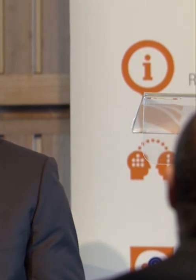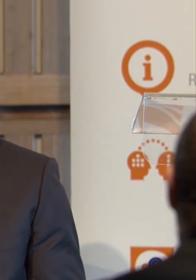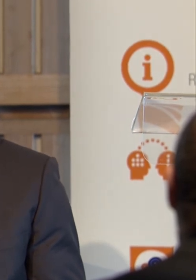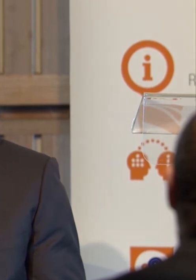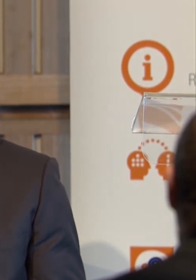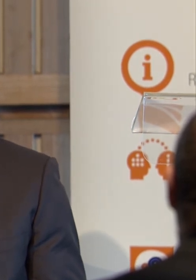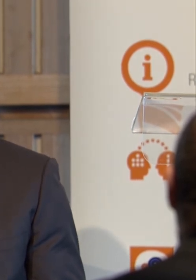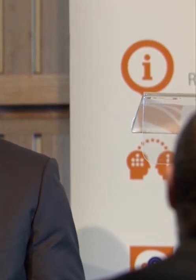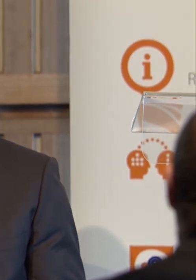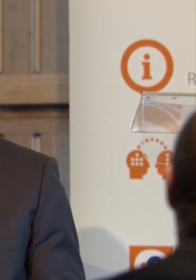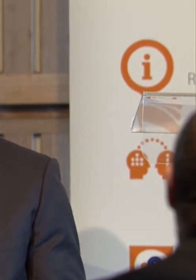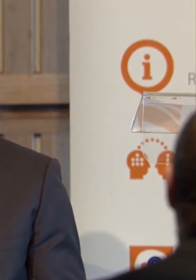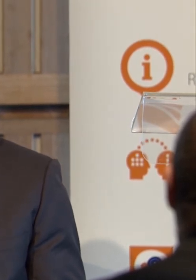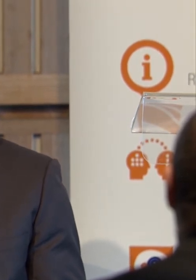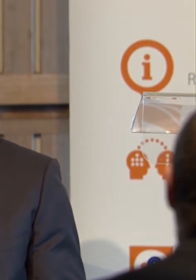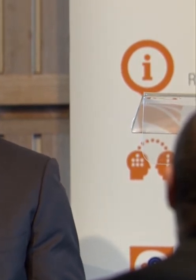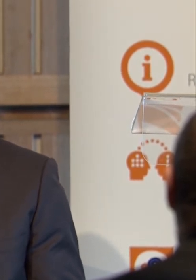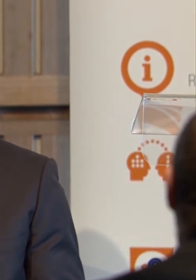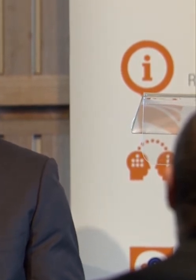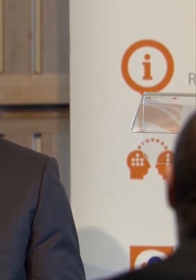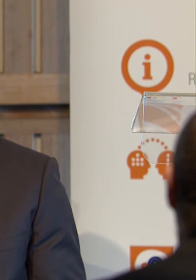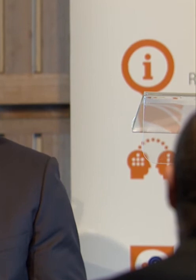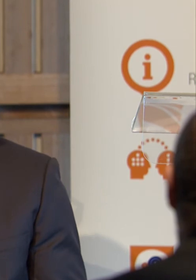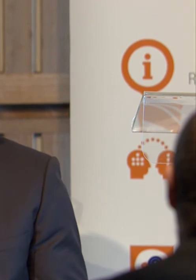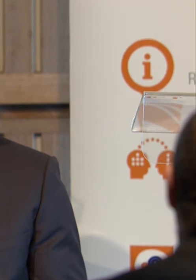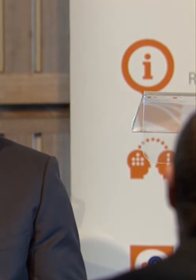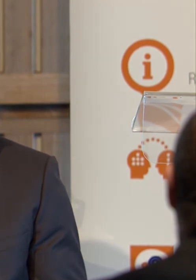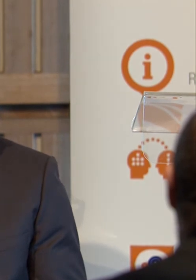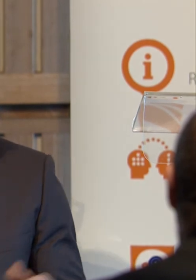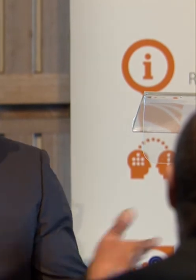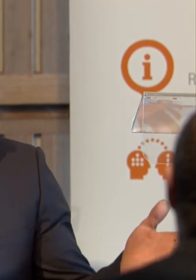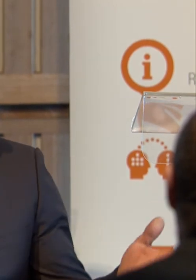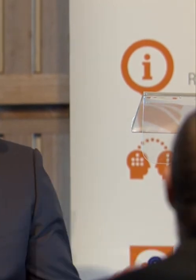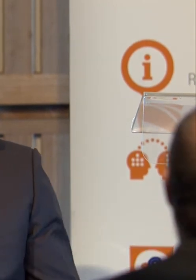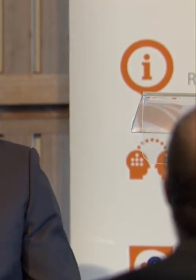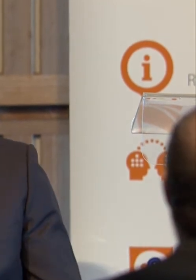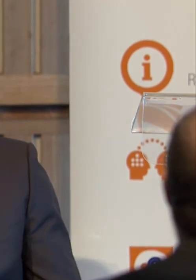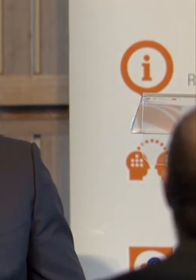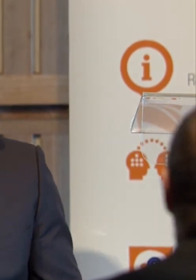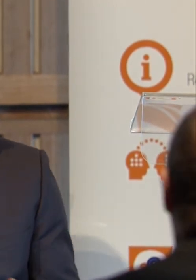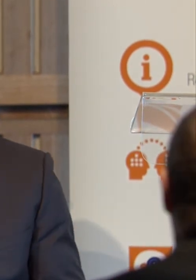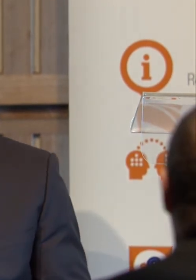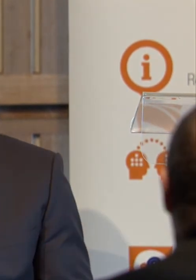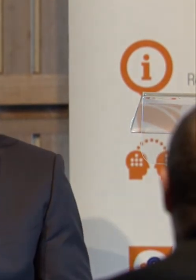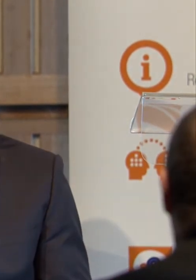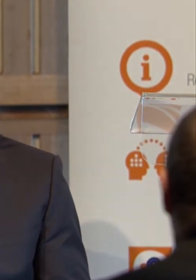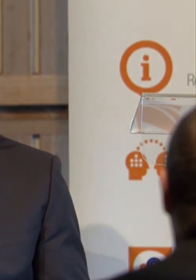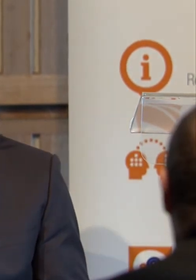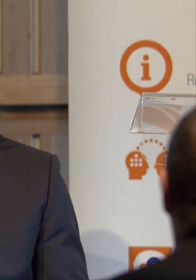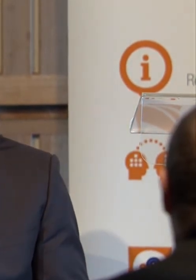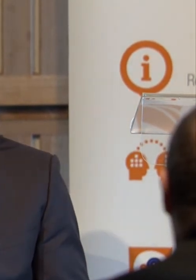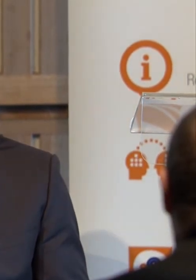platform in one of Sydney's most iconic venues. Thank you very much. Sue, did you want to say any more closing remarks?